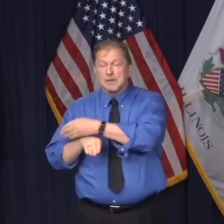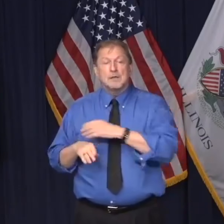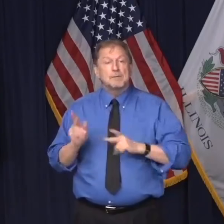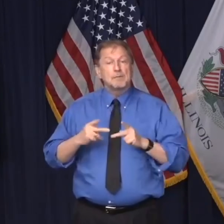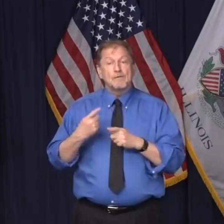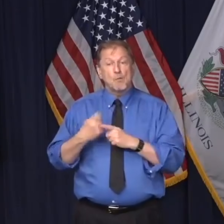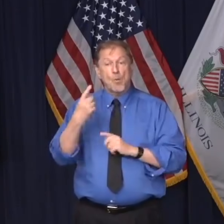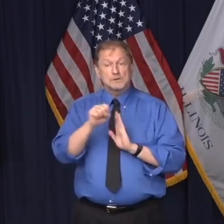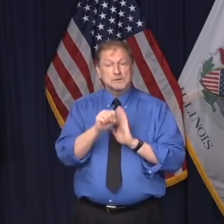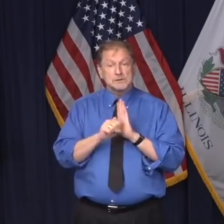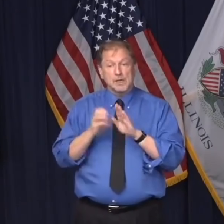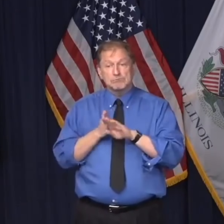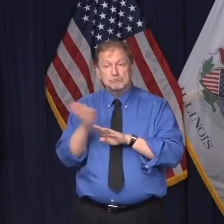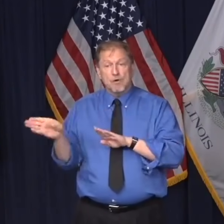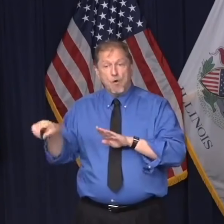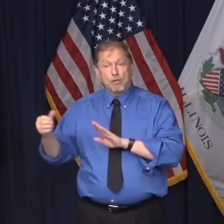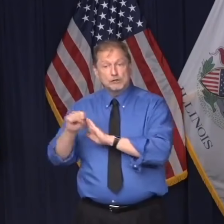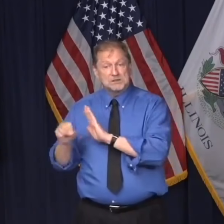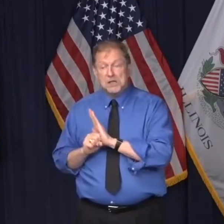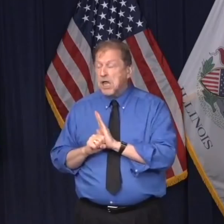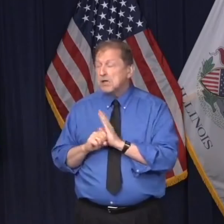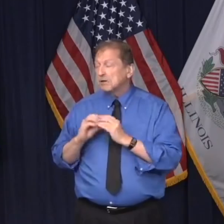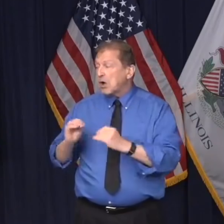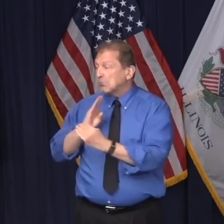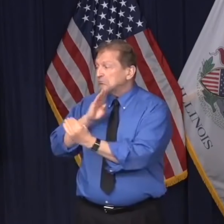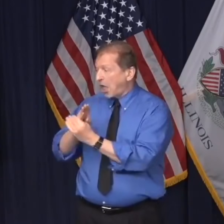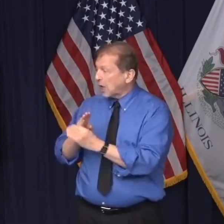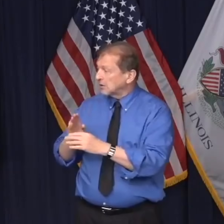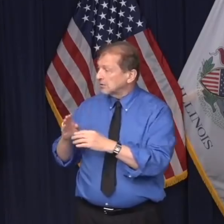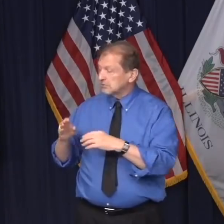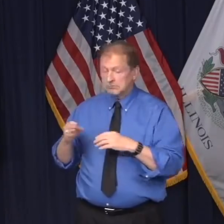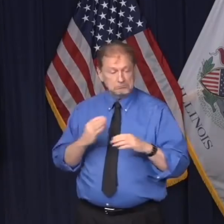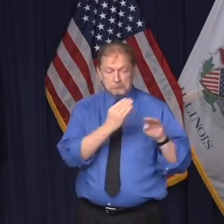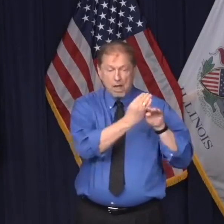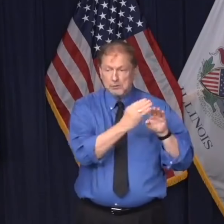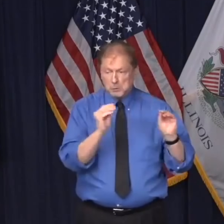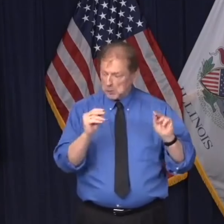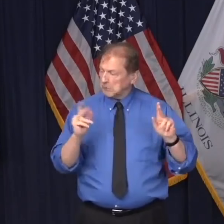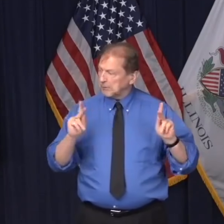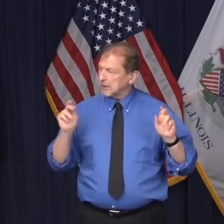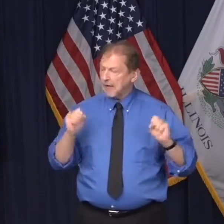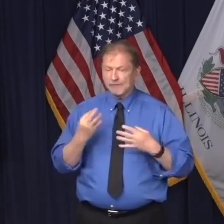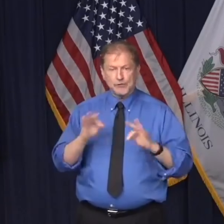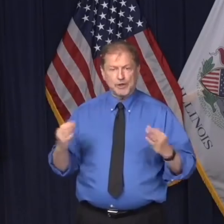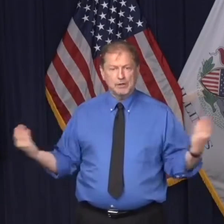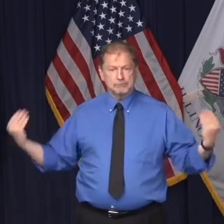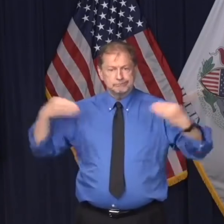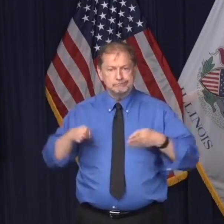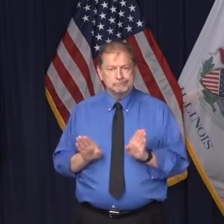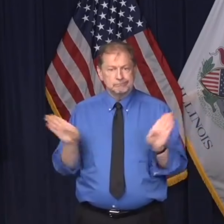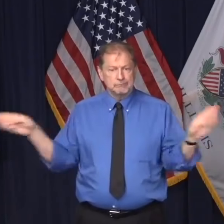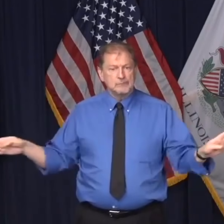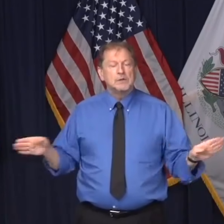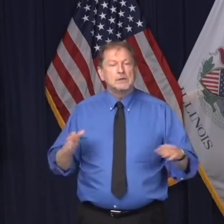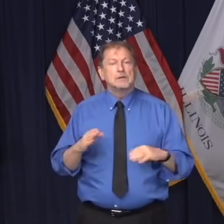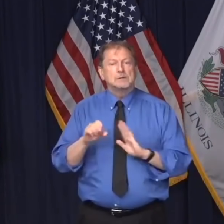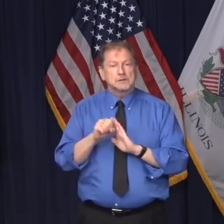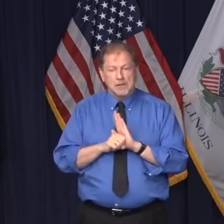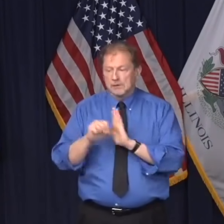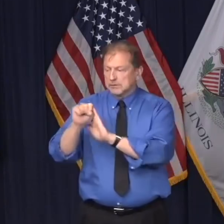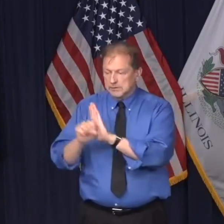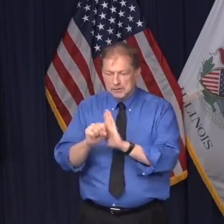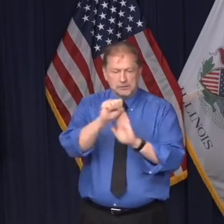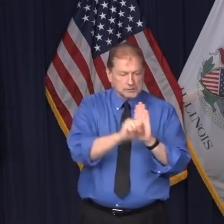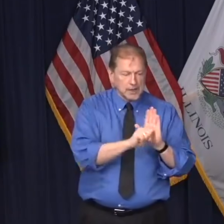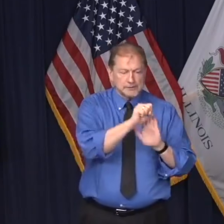from traveling. So that's not something that we're looking to do. We are, the county health departments across